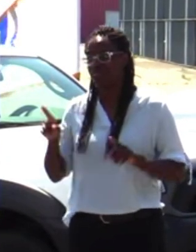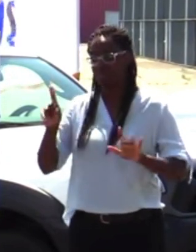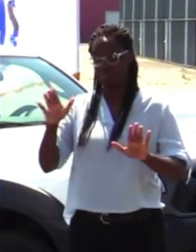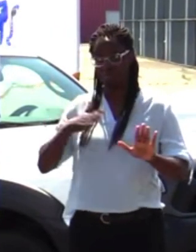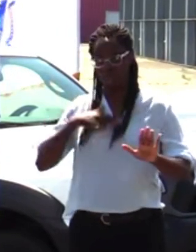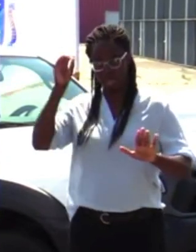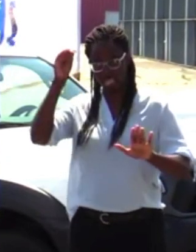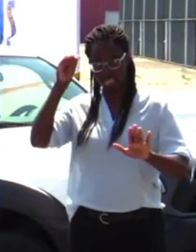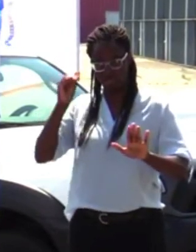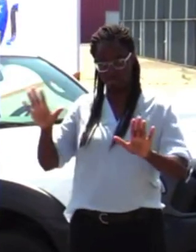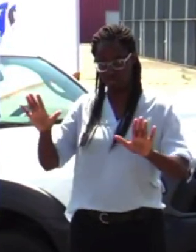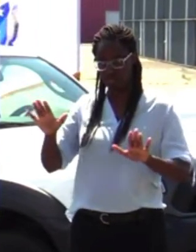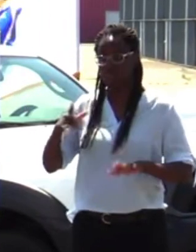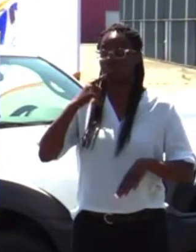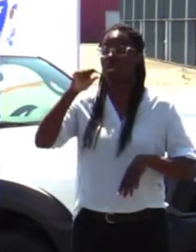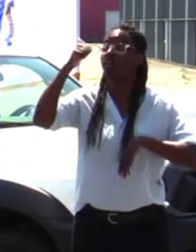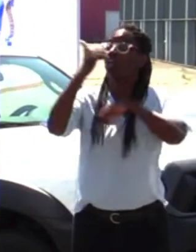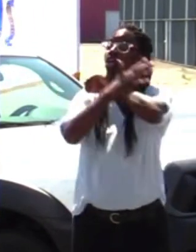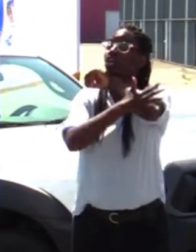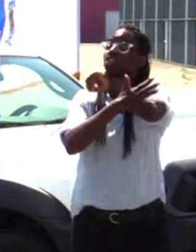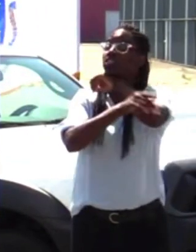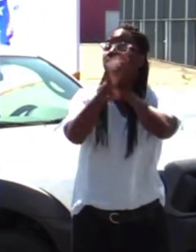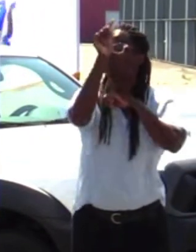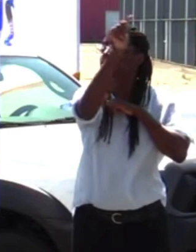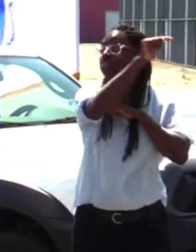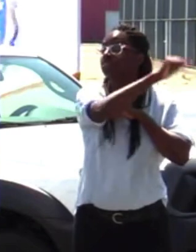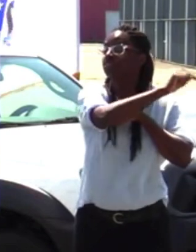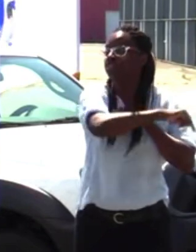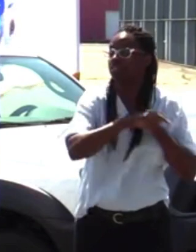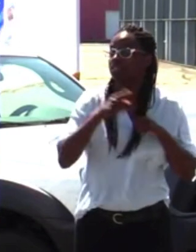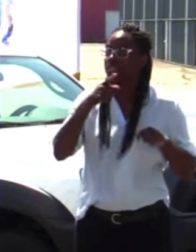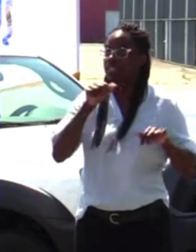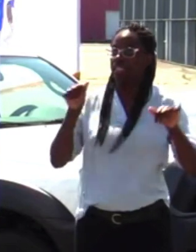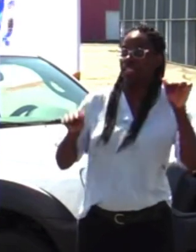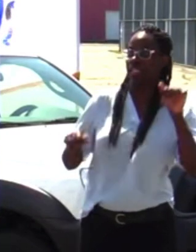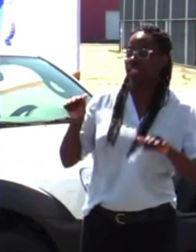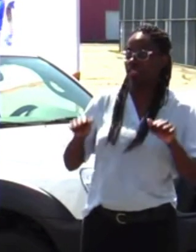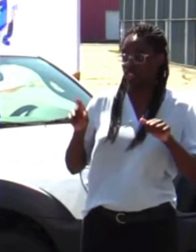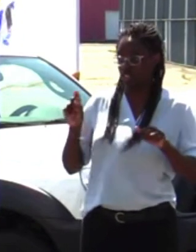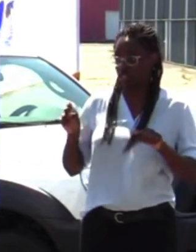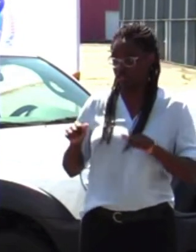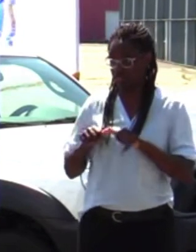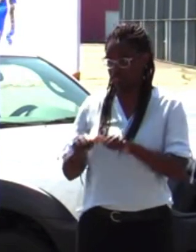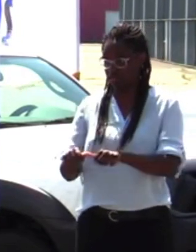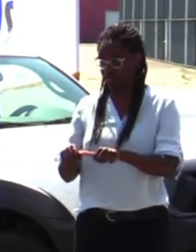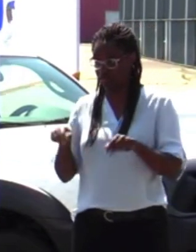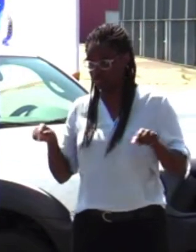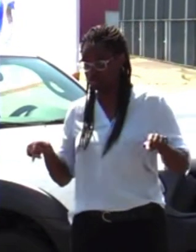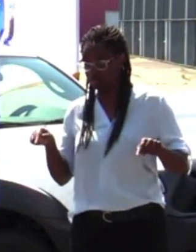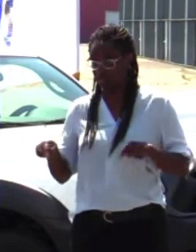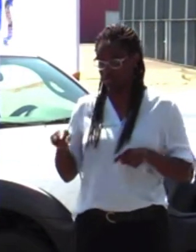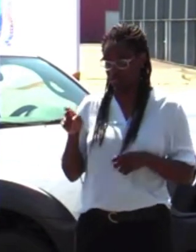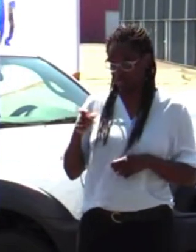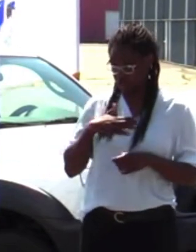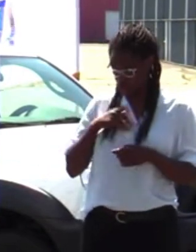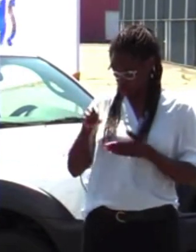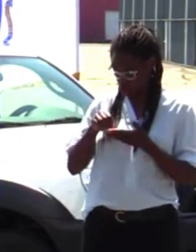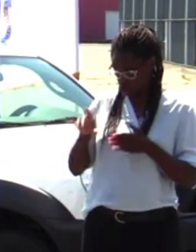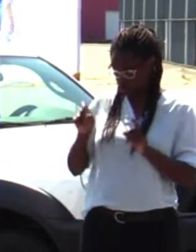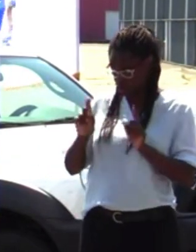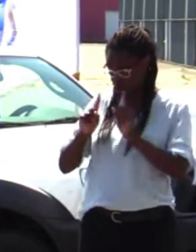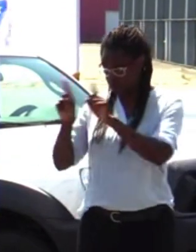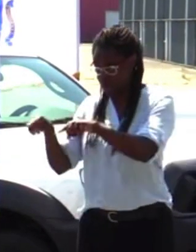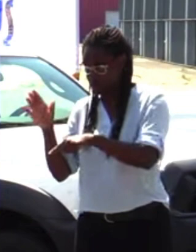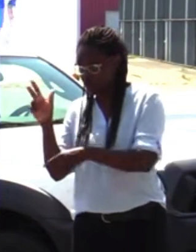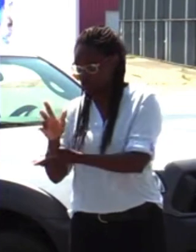take some very cautious positions with respect to travel, international travel generally. I mean, we're no